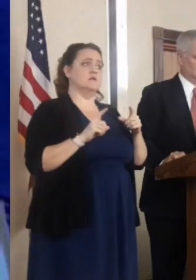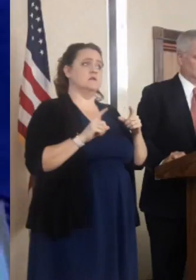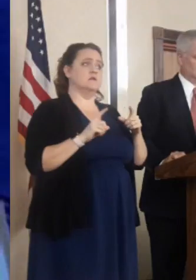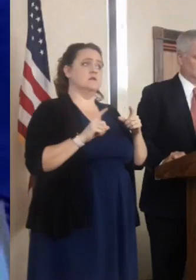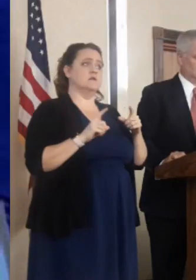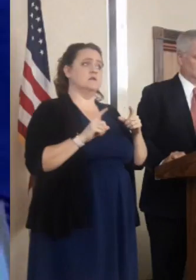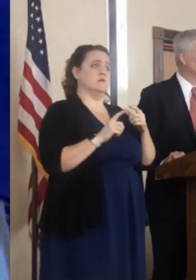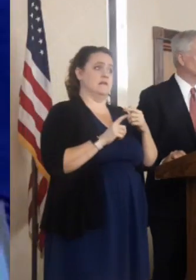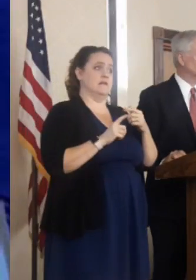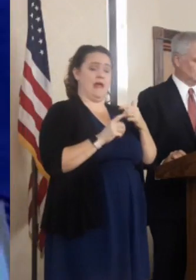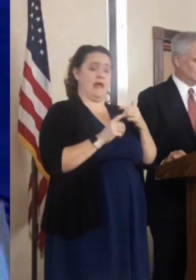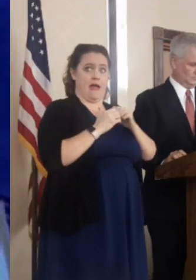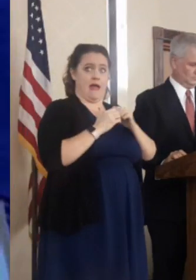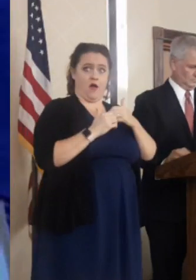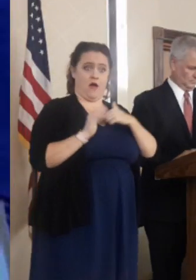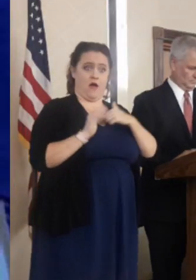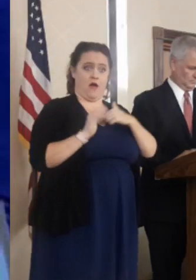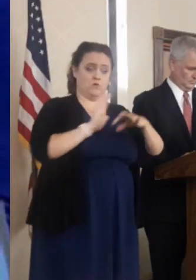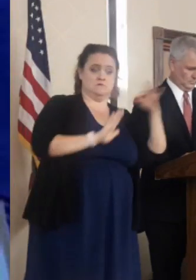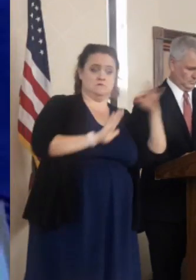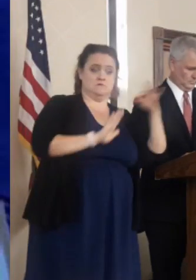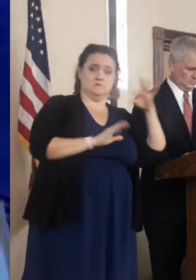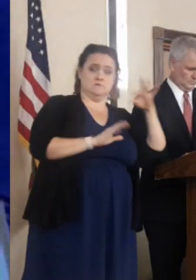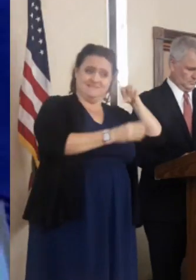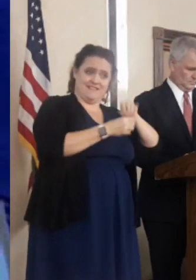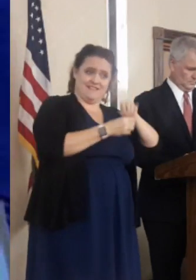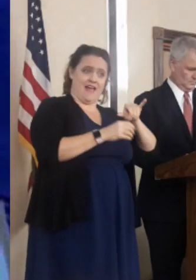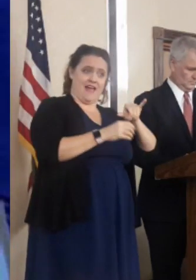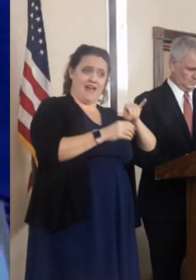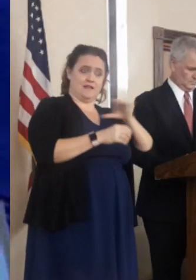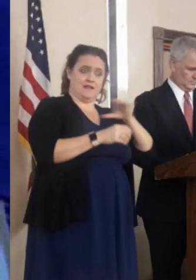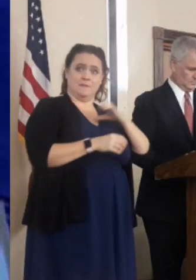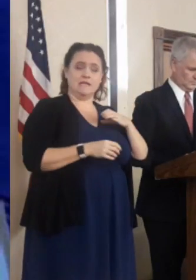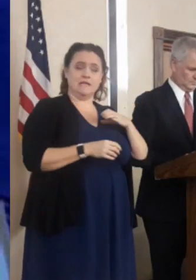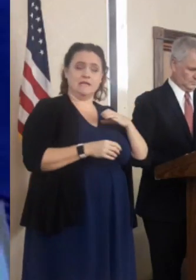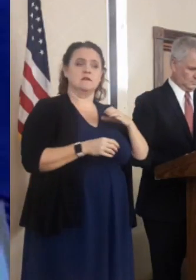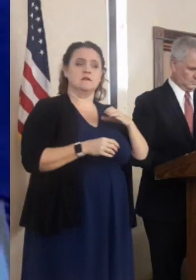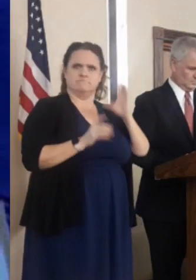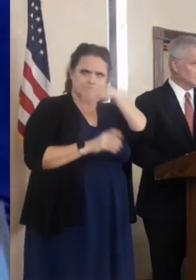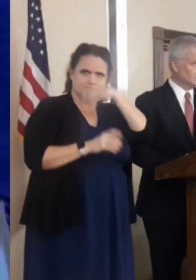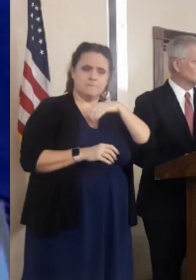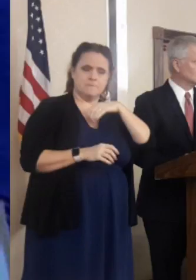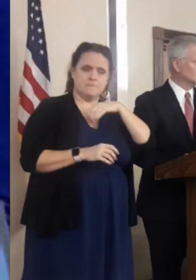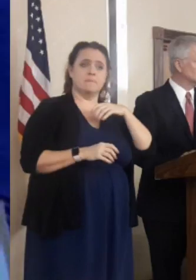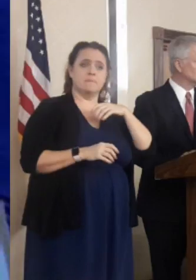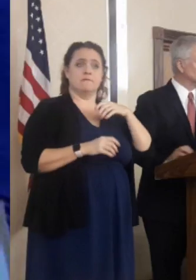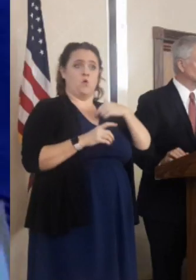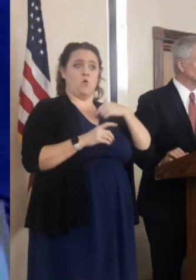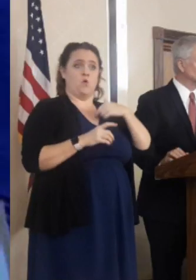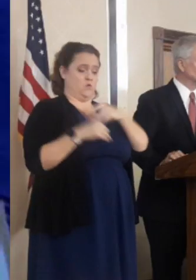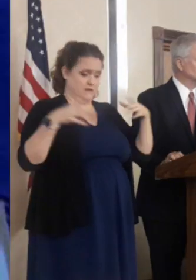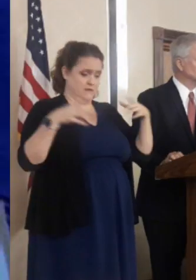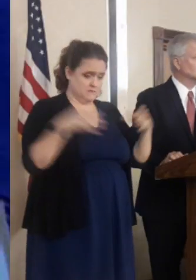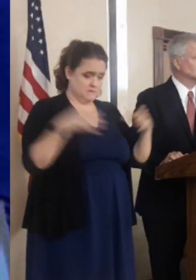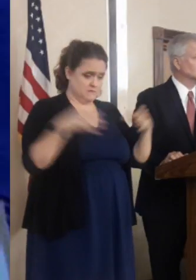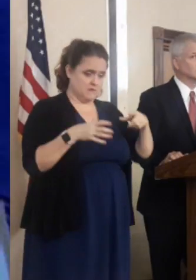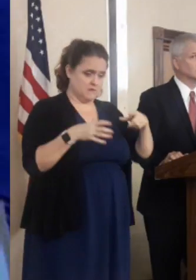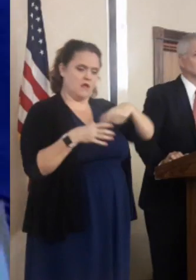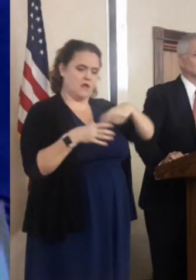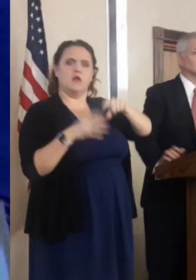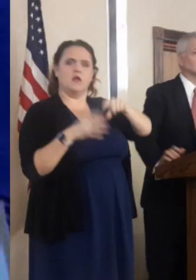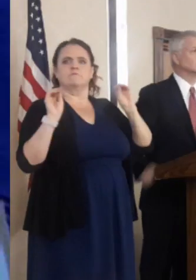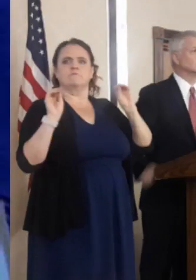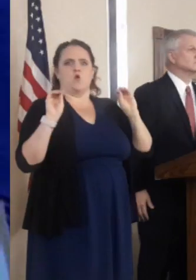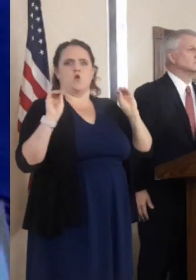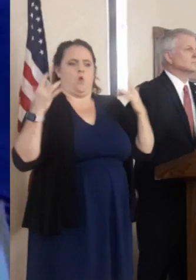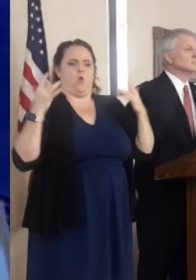manner. When the committee got together, there was nobody on the committee who wanted to take the priority of